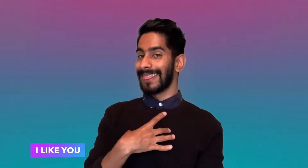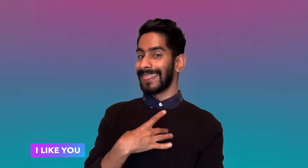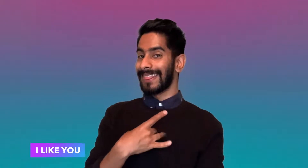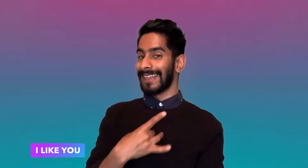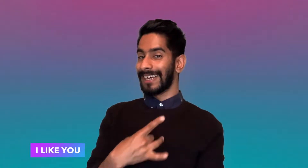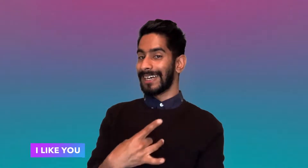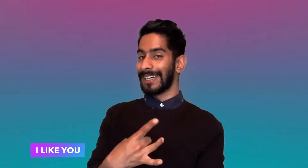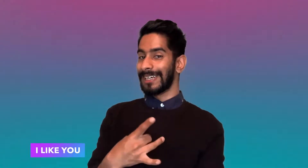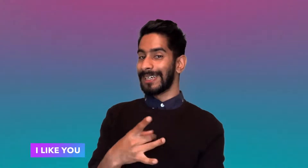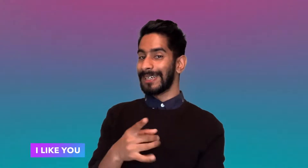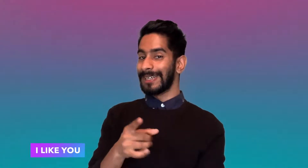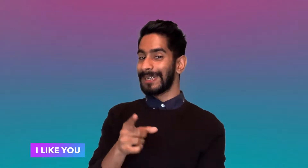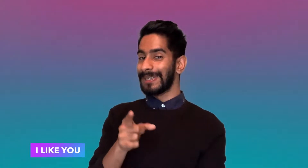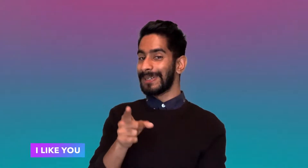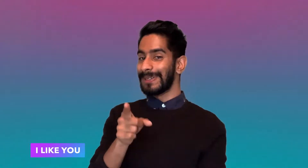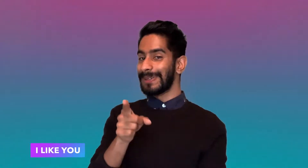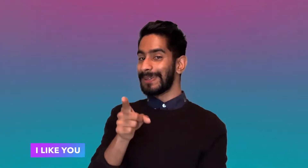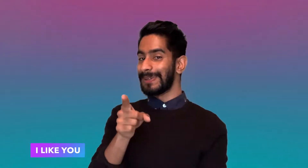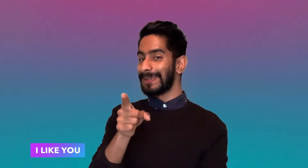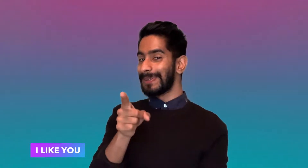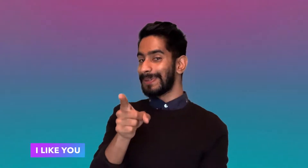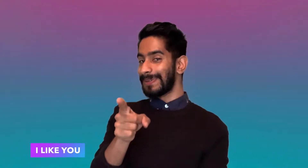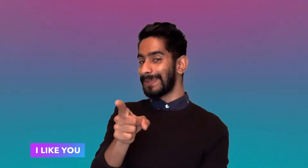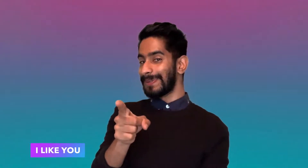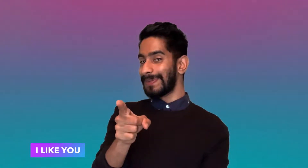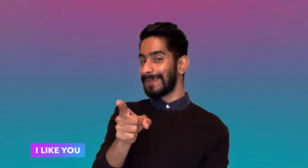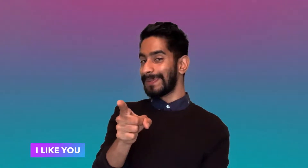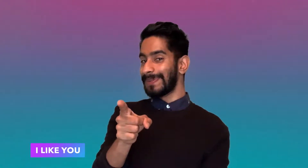I like you.